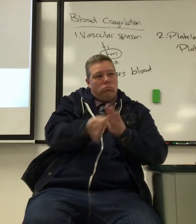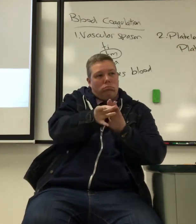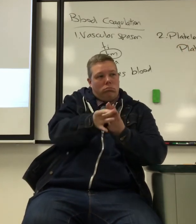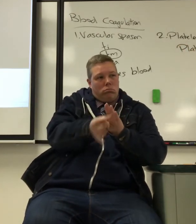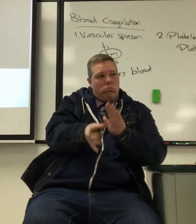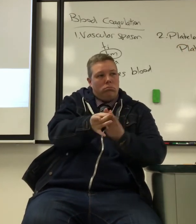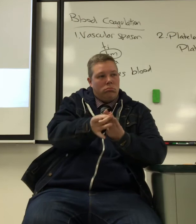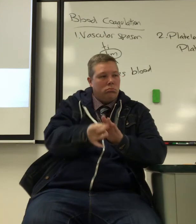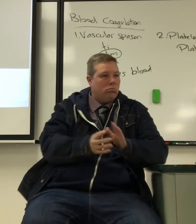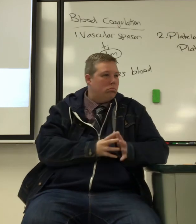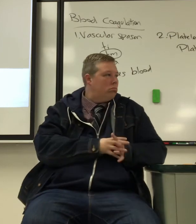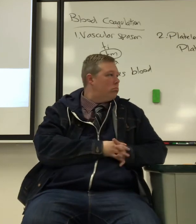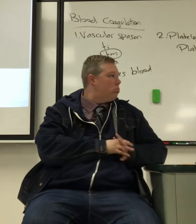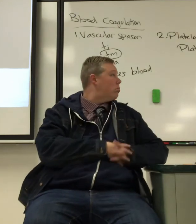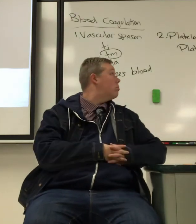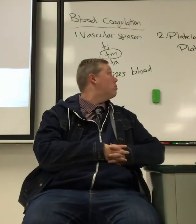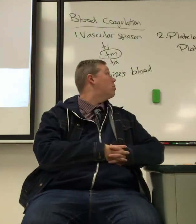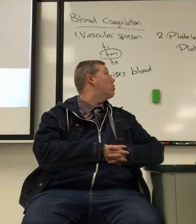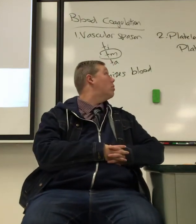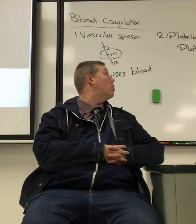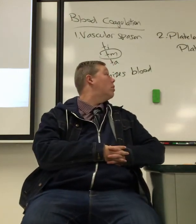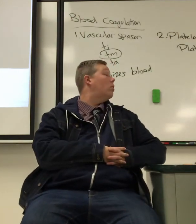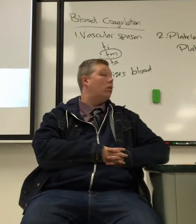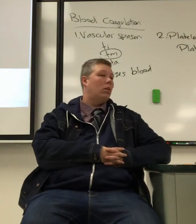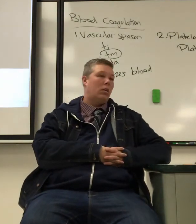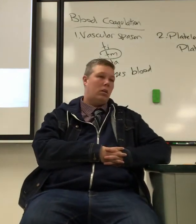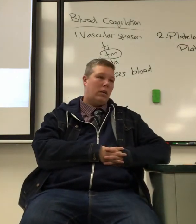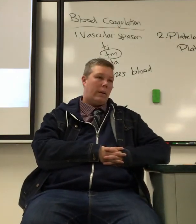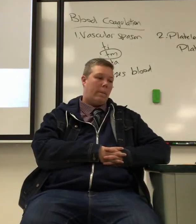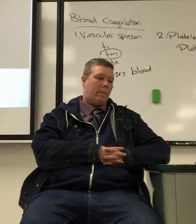Platelets bind to